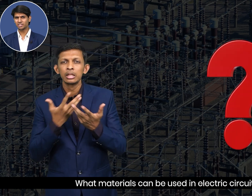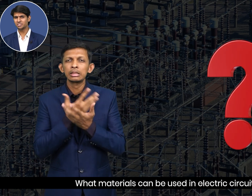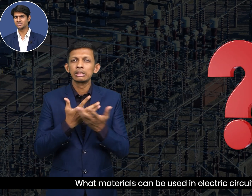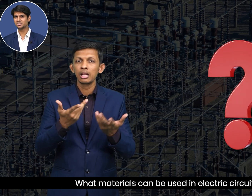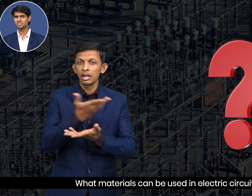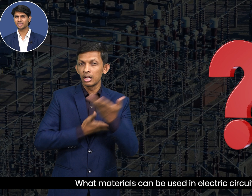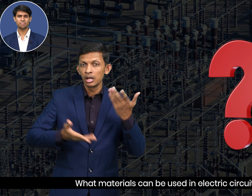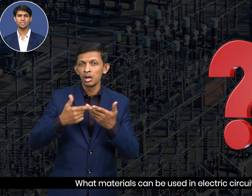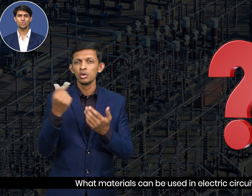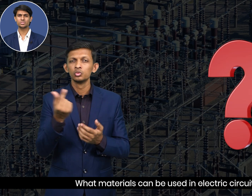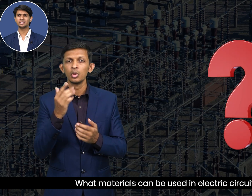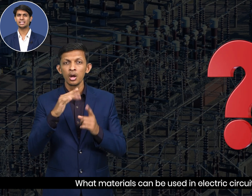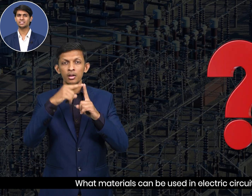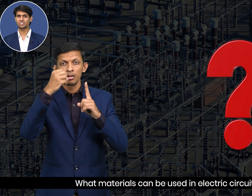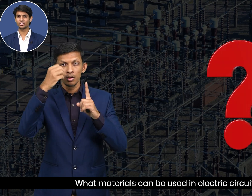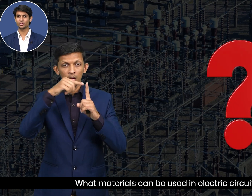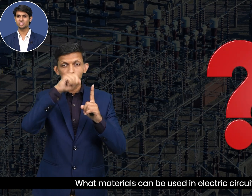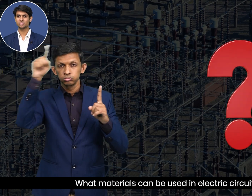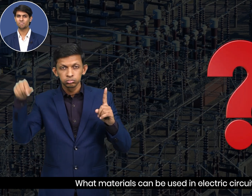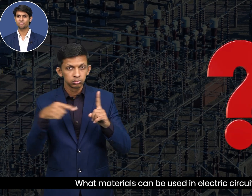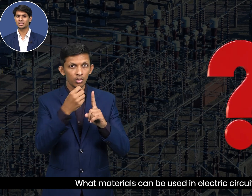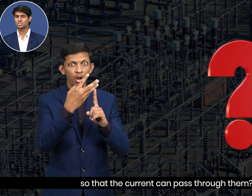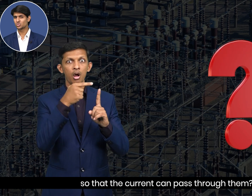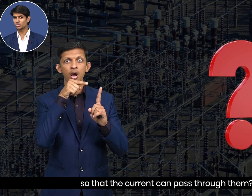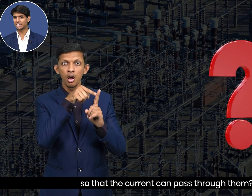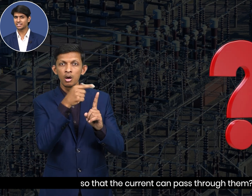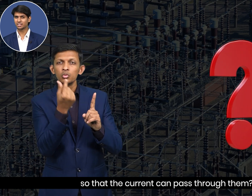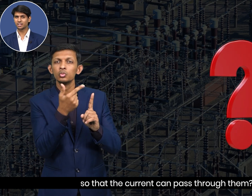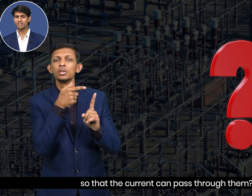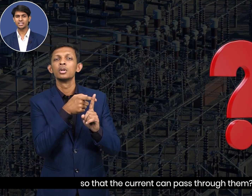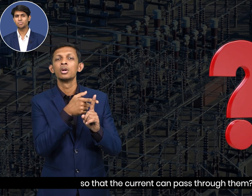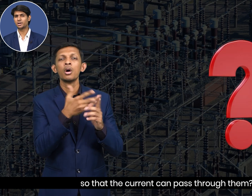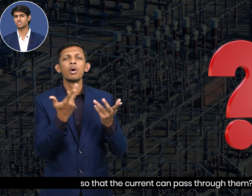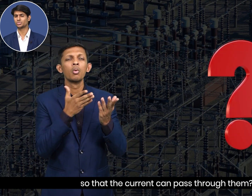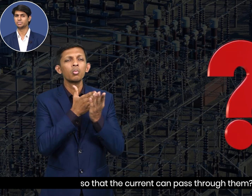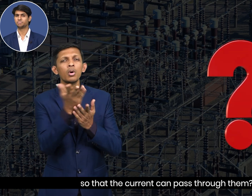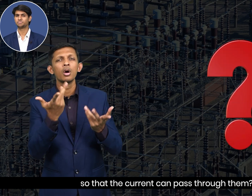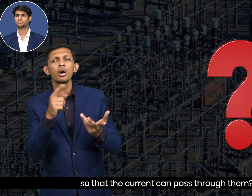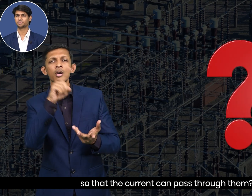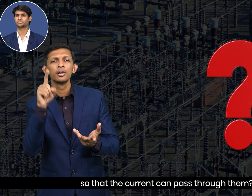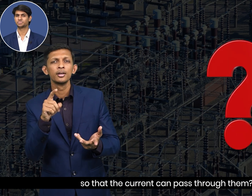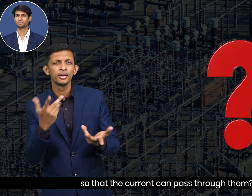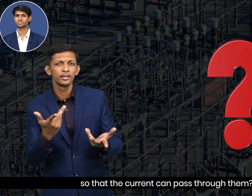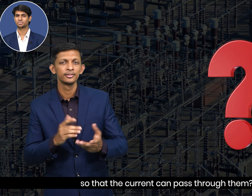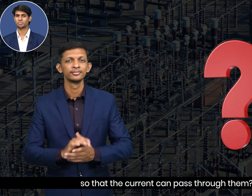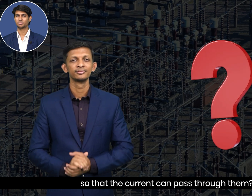What materials can be used in electric circuits so that the current can pass through them?